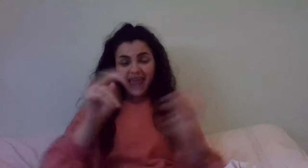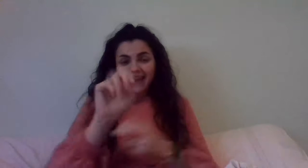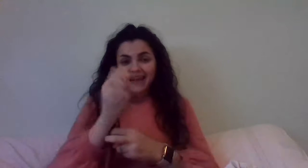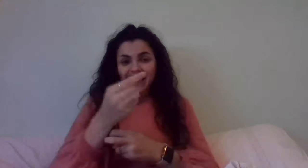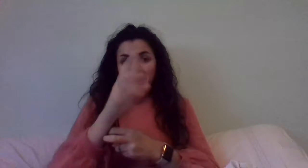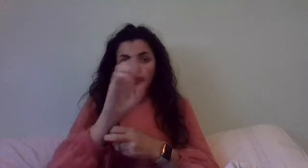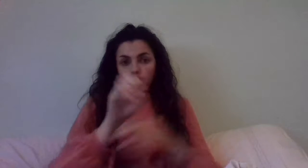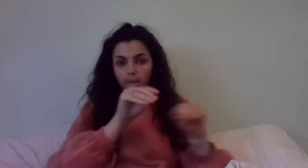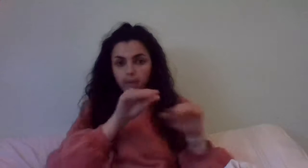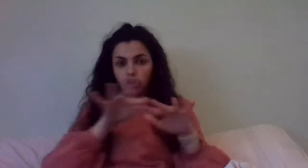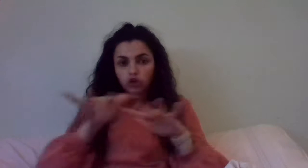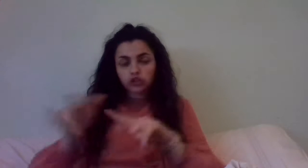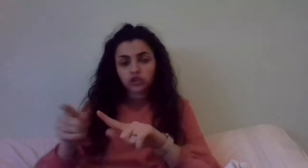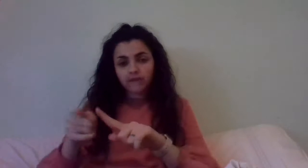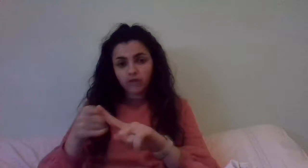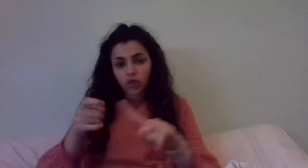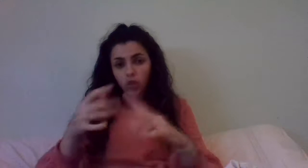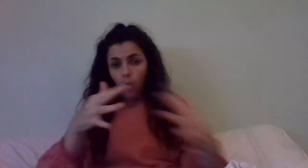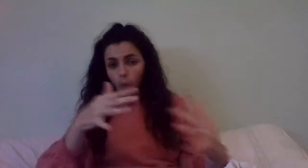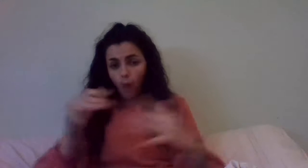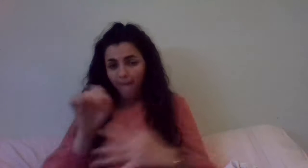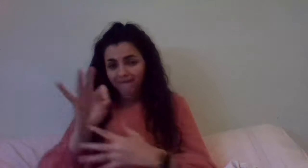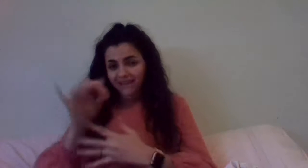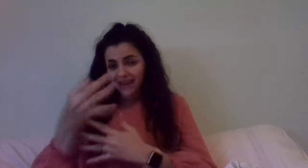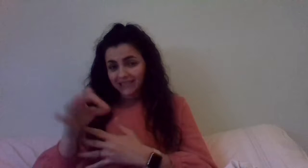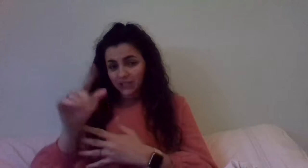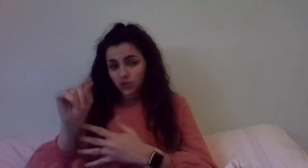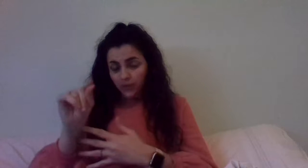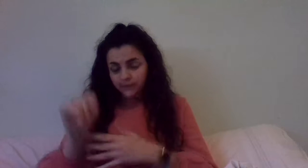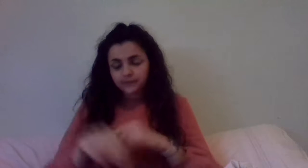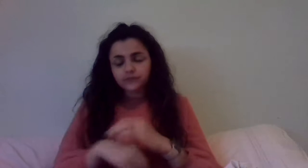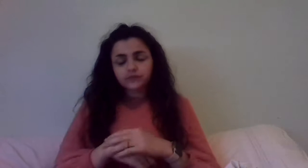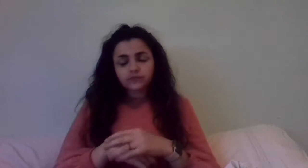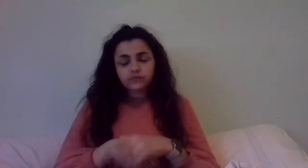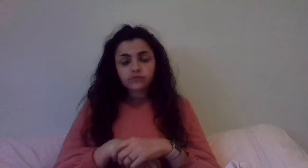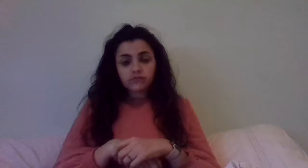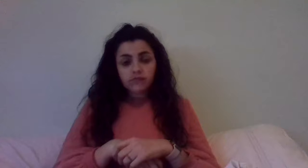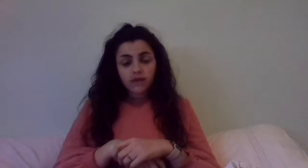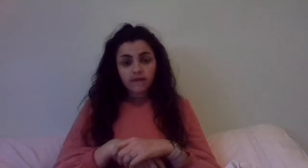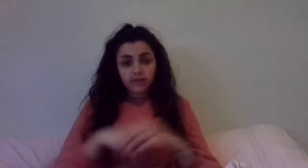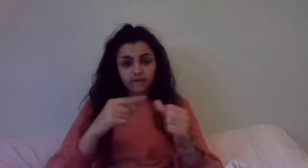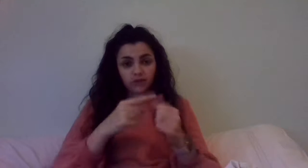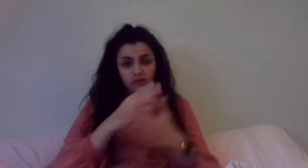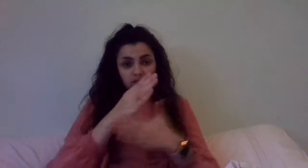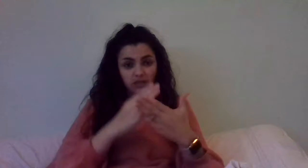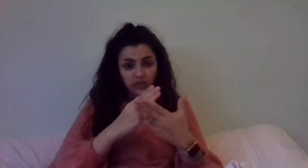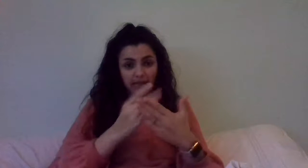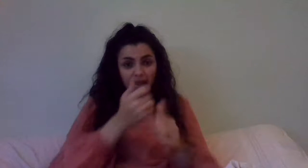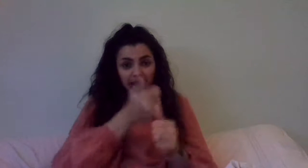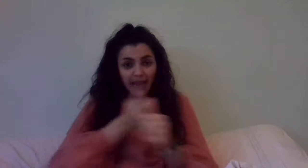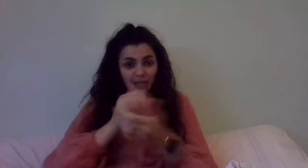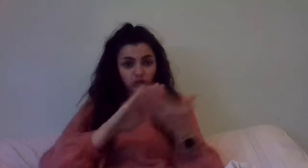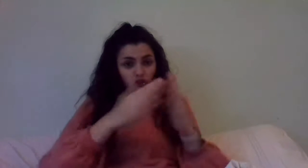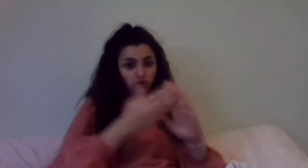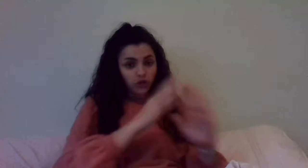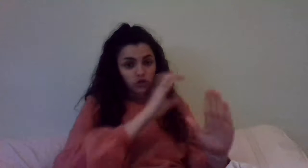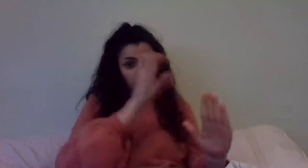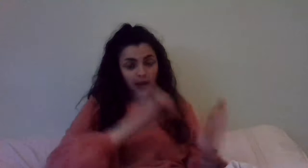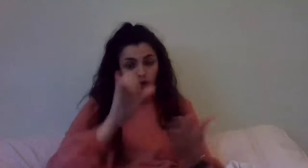1920. Each of the cities in this first panel, Chicago, New York, and St. Louis, receives its own chapter